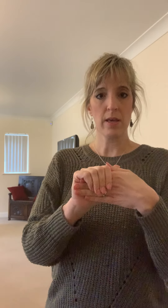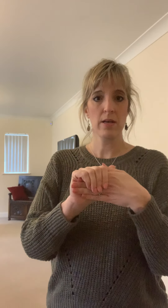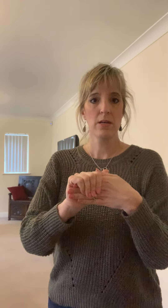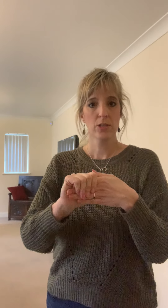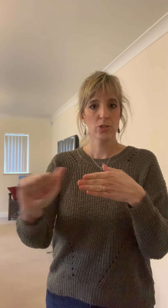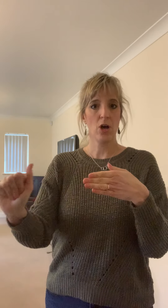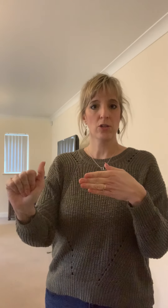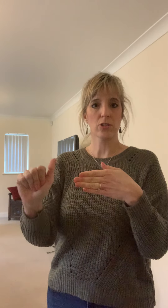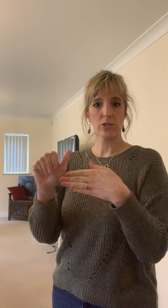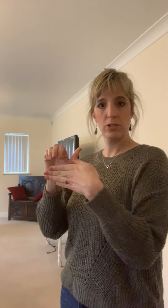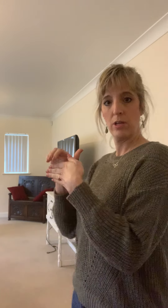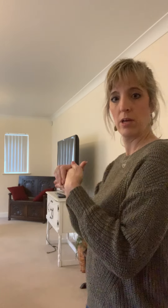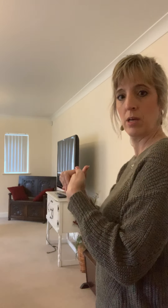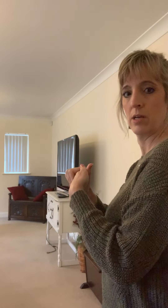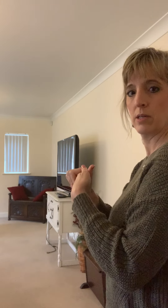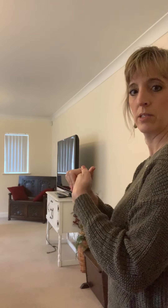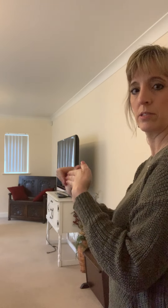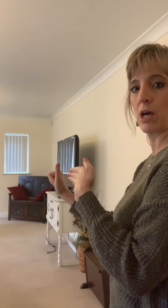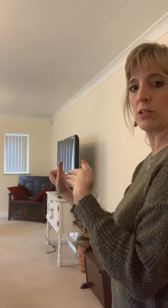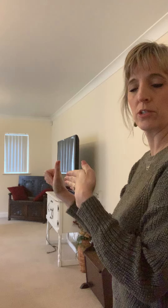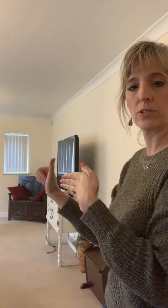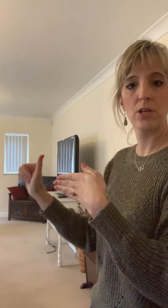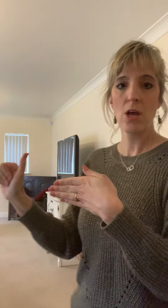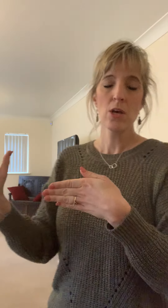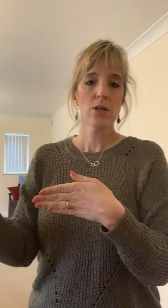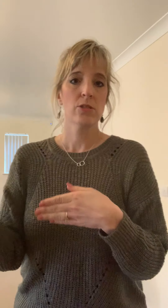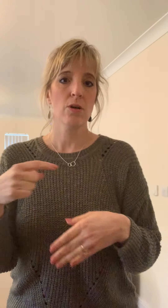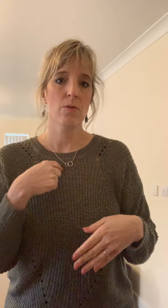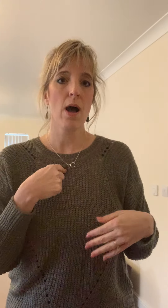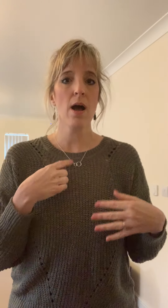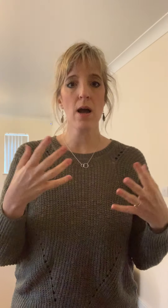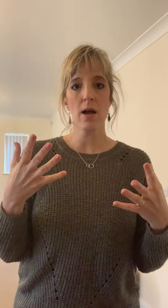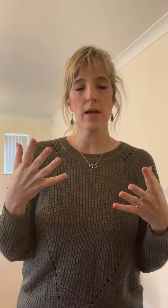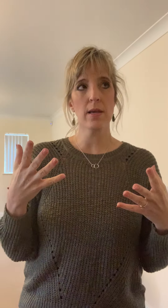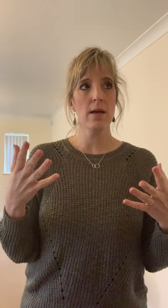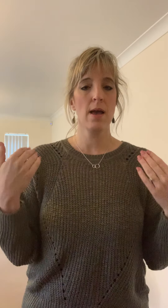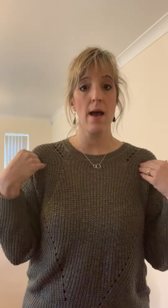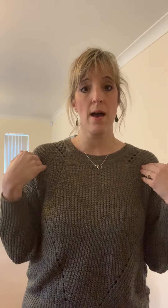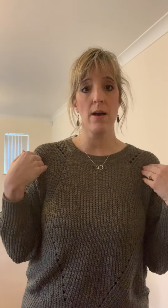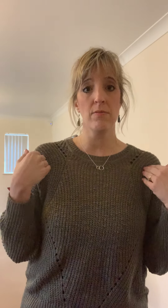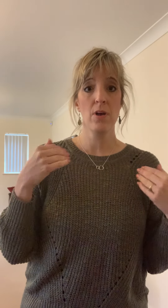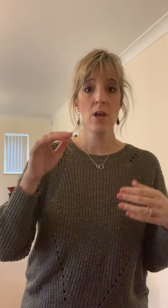okay? Dollars, dollars. So I have